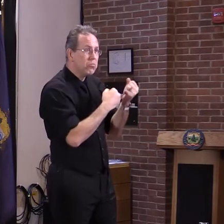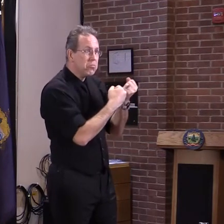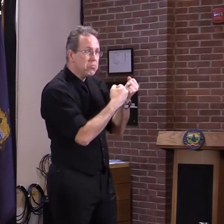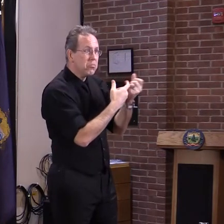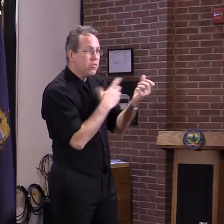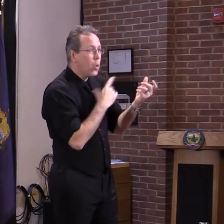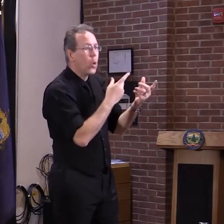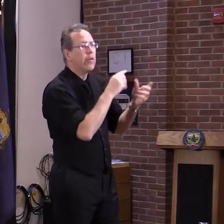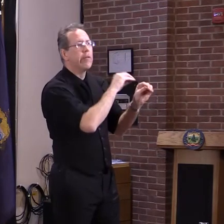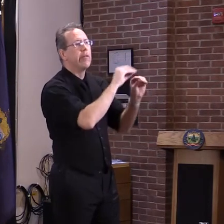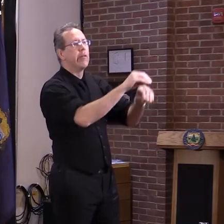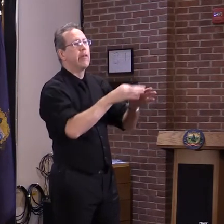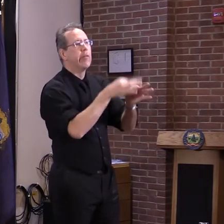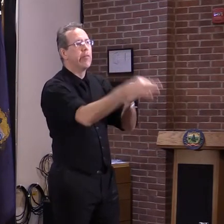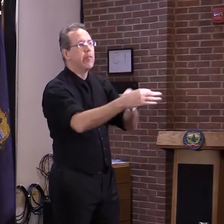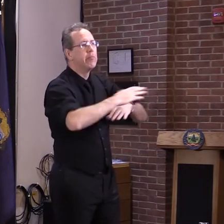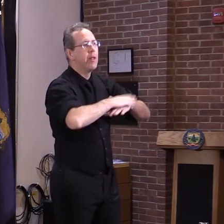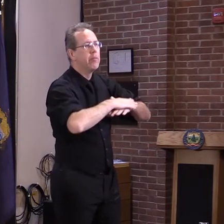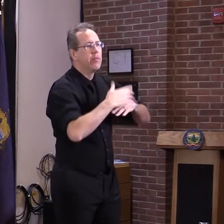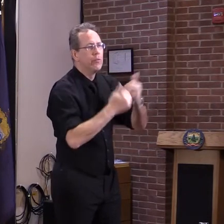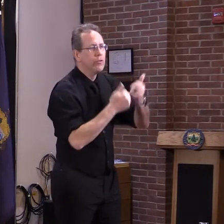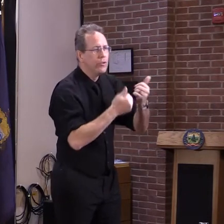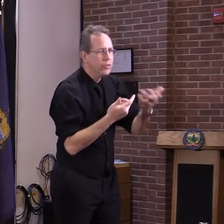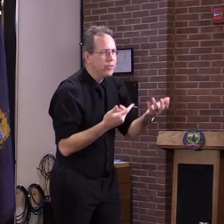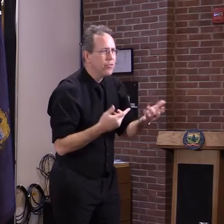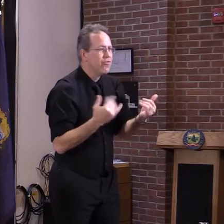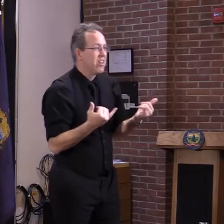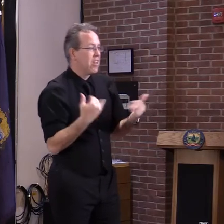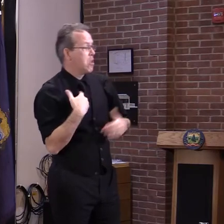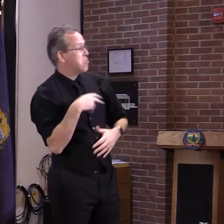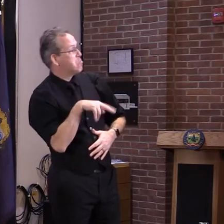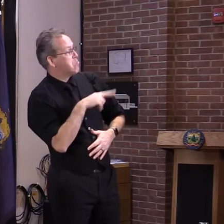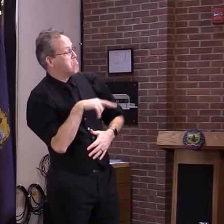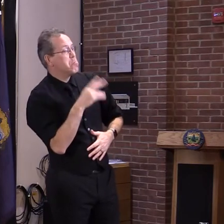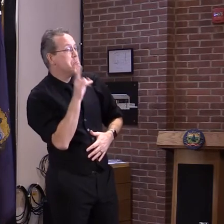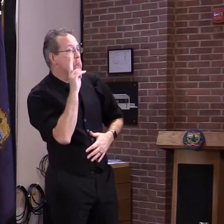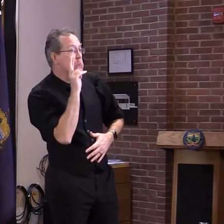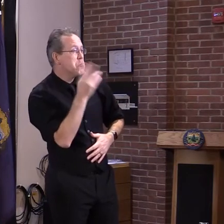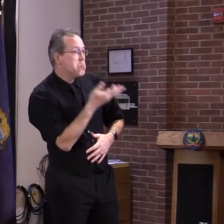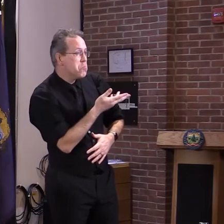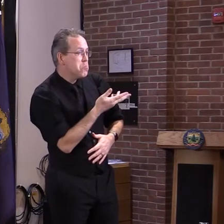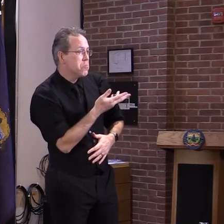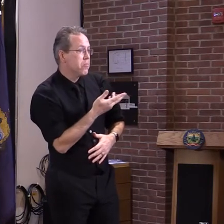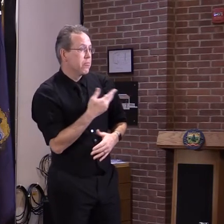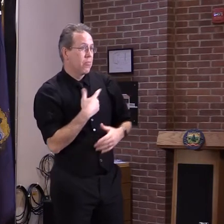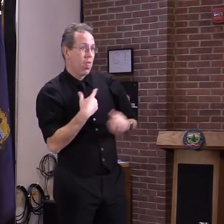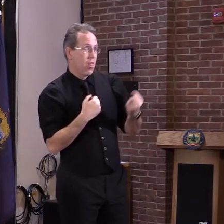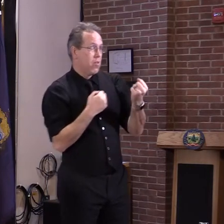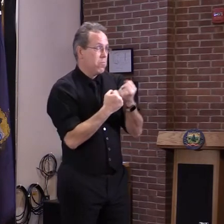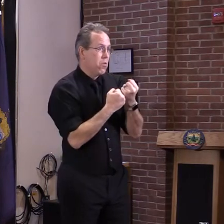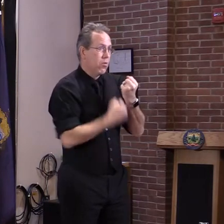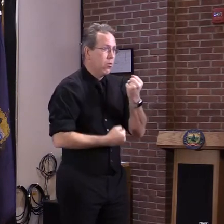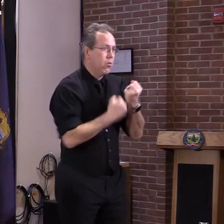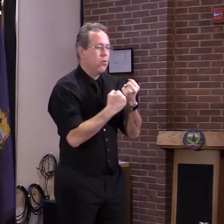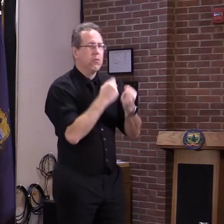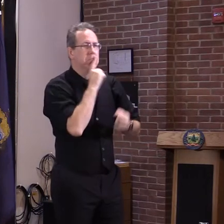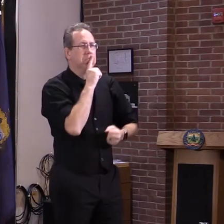answer, but at this point in time, I have not been in favor of changing any further gun